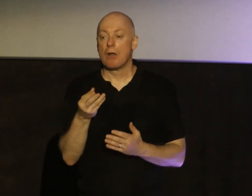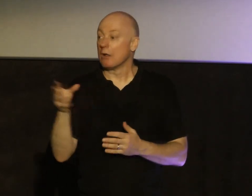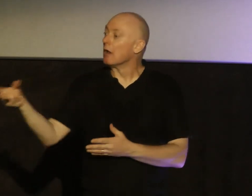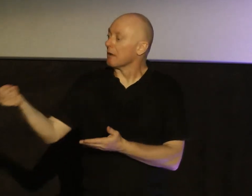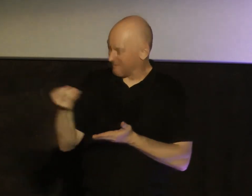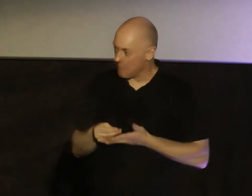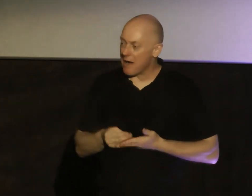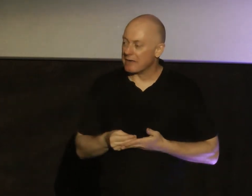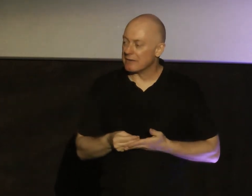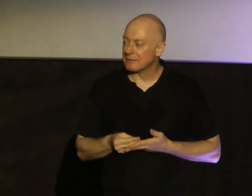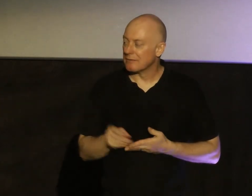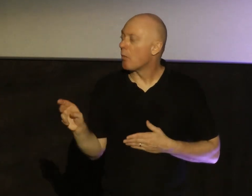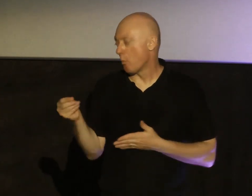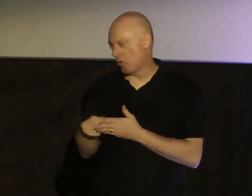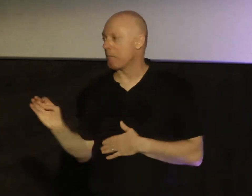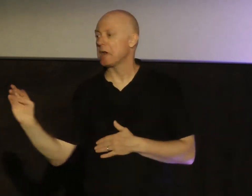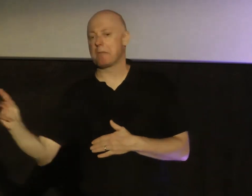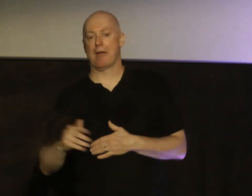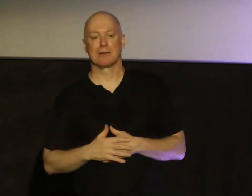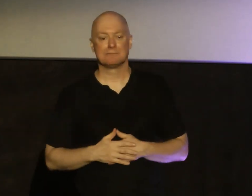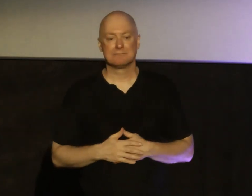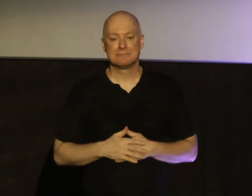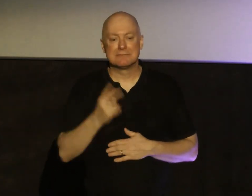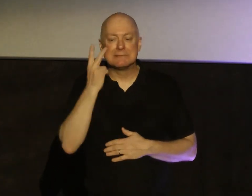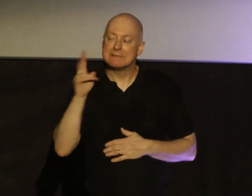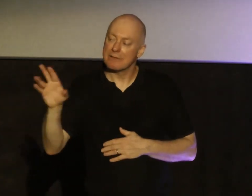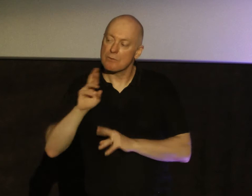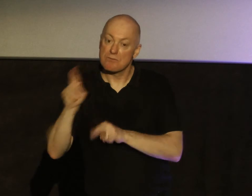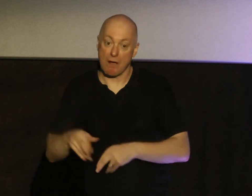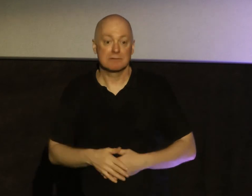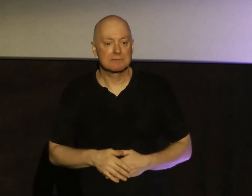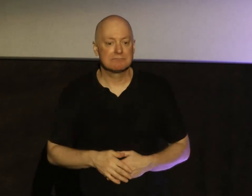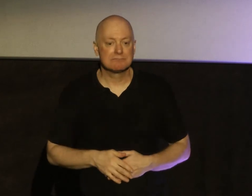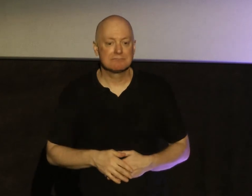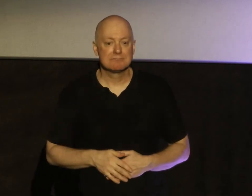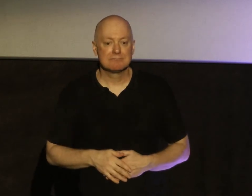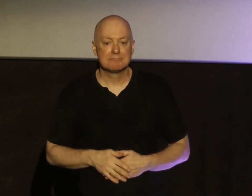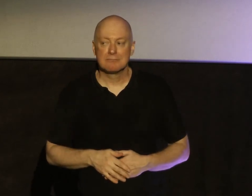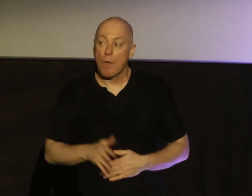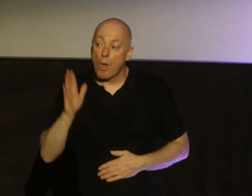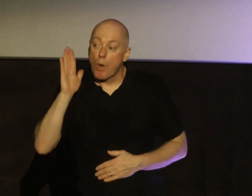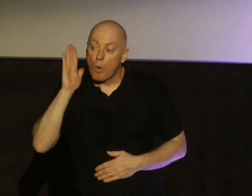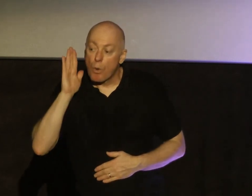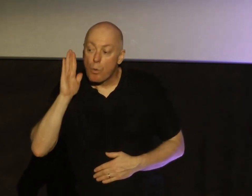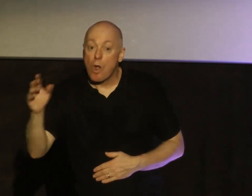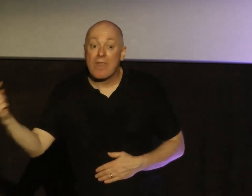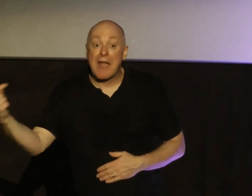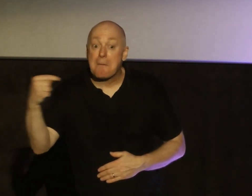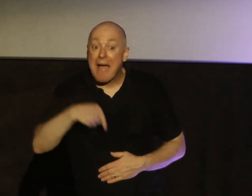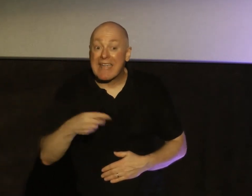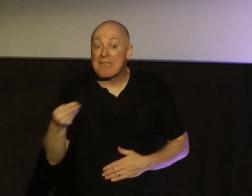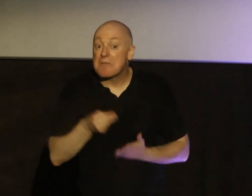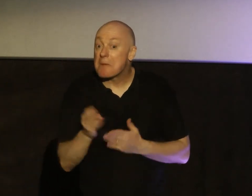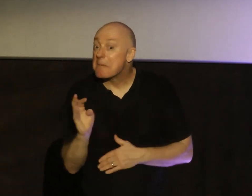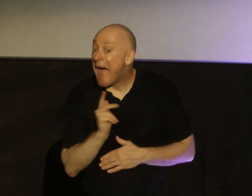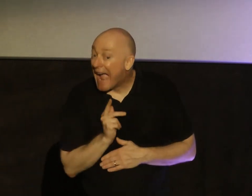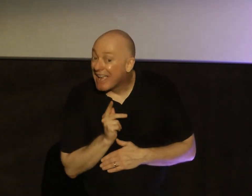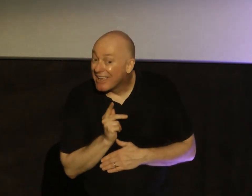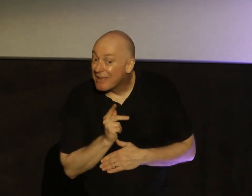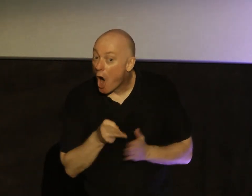their bags to see how they will respond. They will turn back. Will they turn back? Will they return it? Will